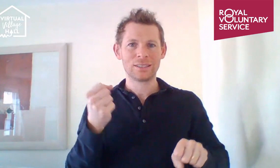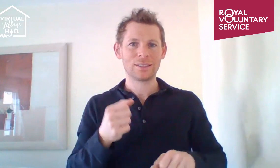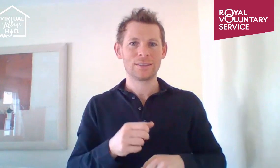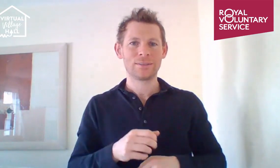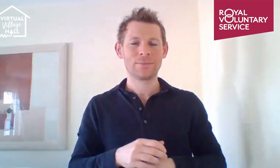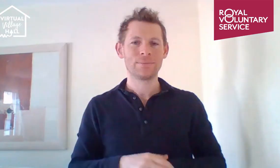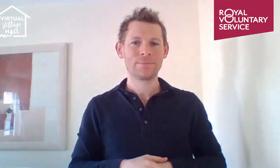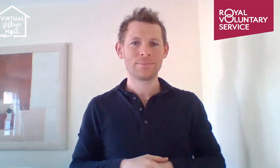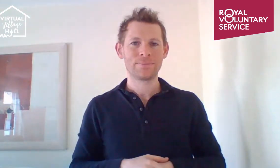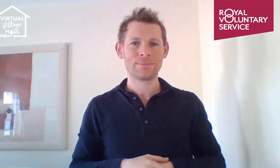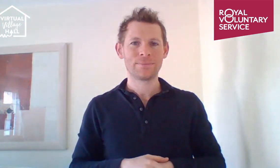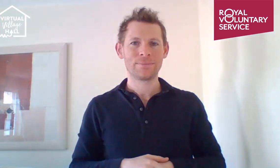degree,